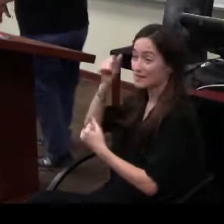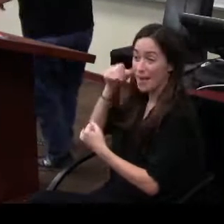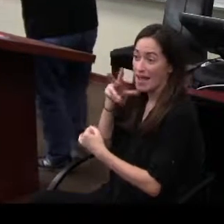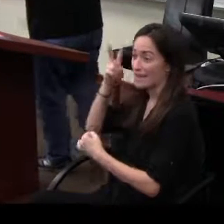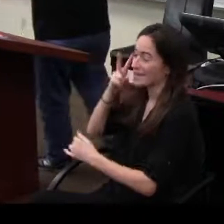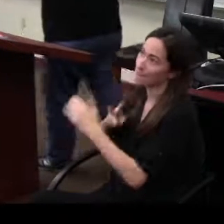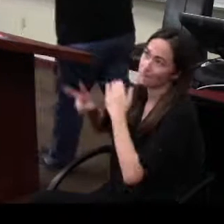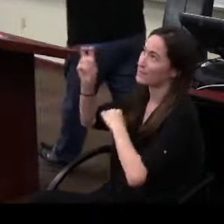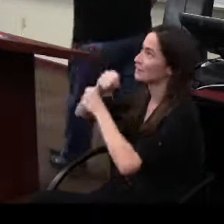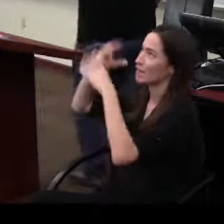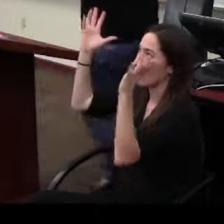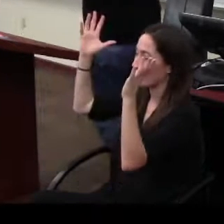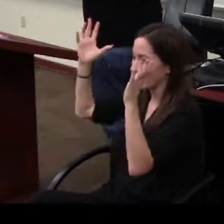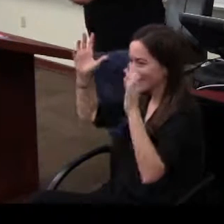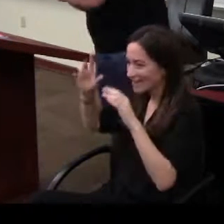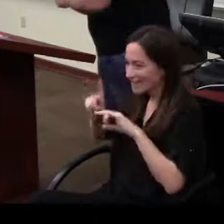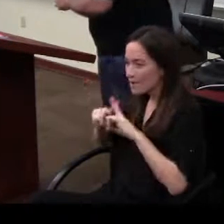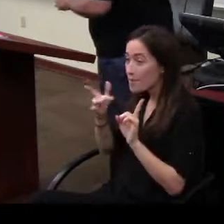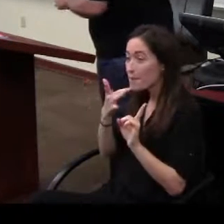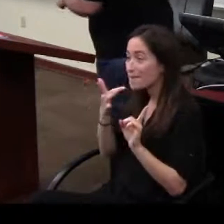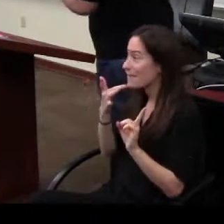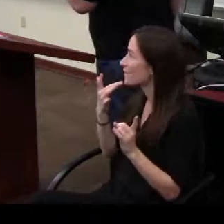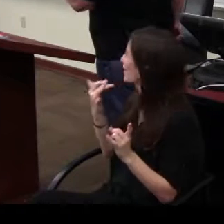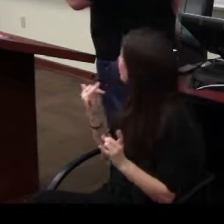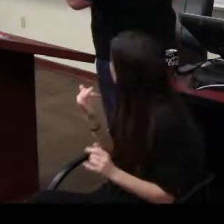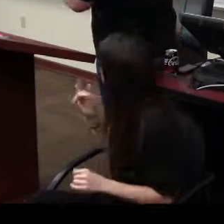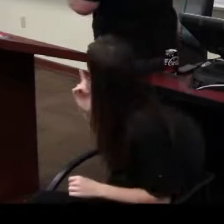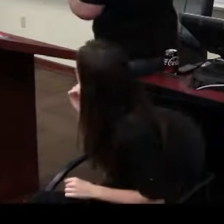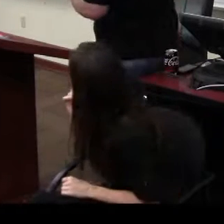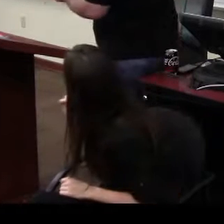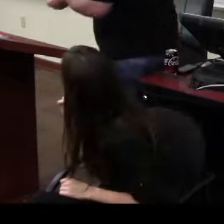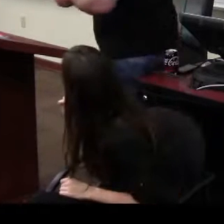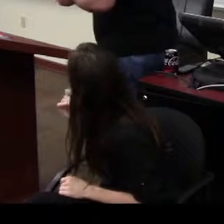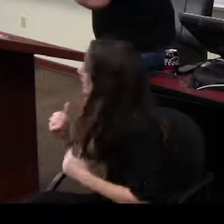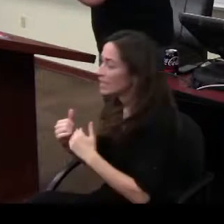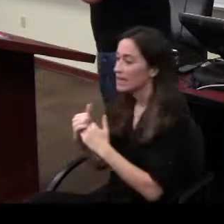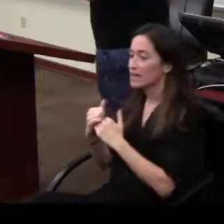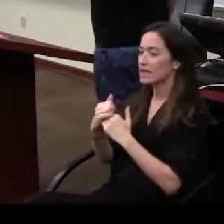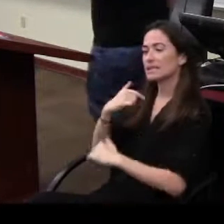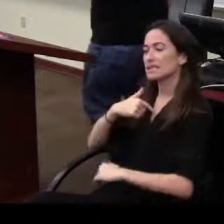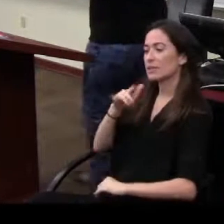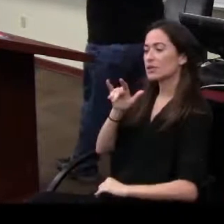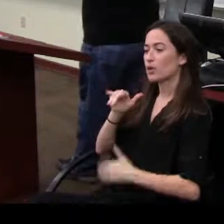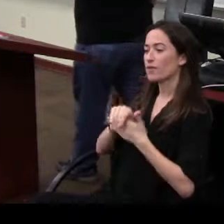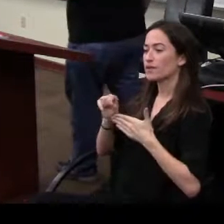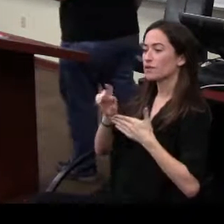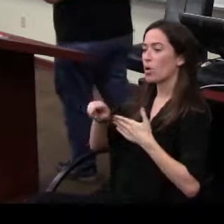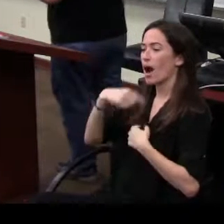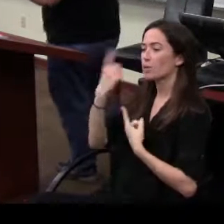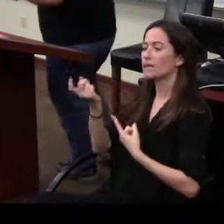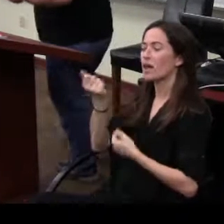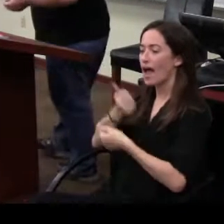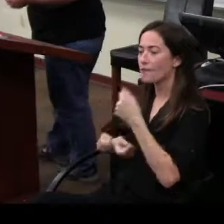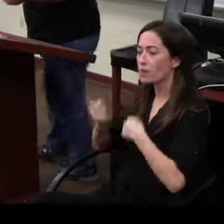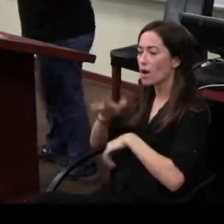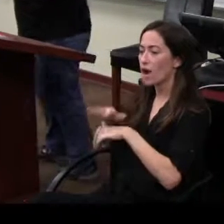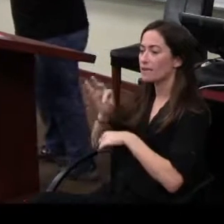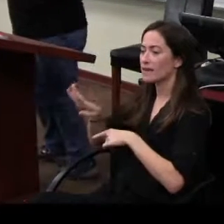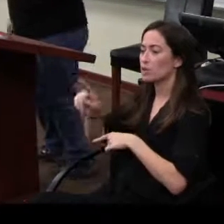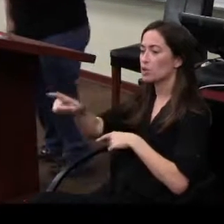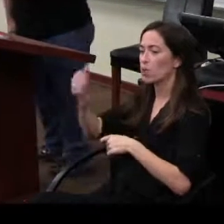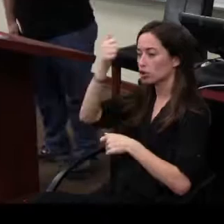right? But my favorite one on here is actually this one here. Send me $25, or I'll tell everyone on your social network you were stupid enough to